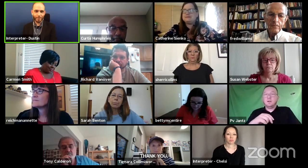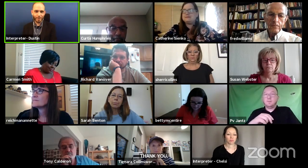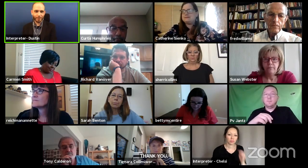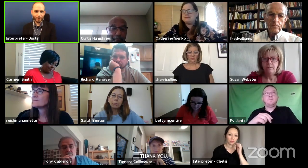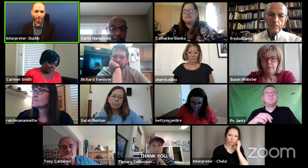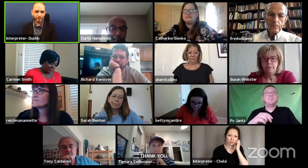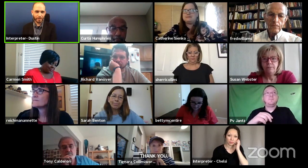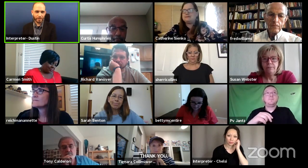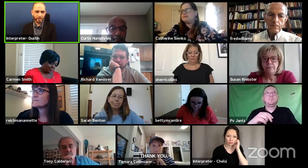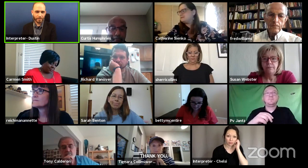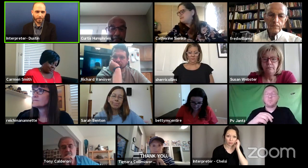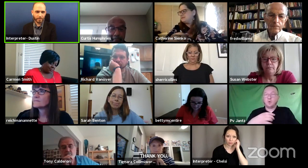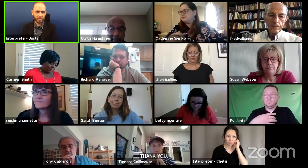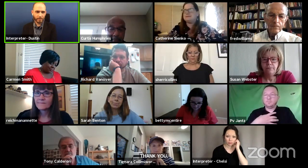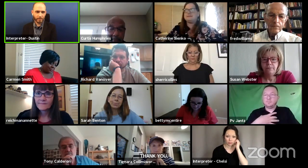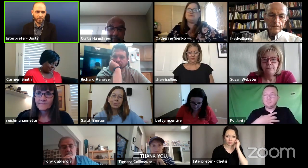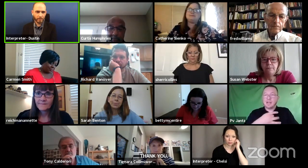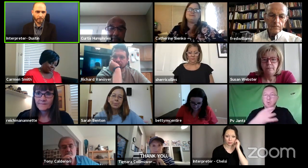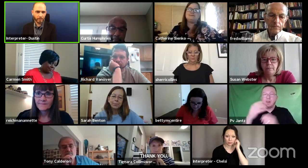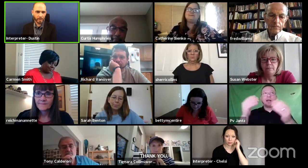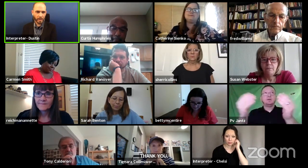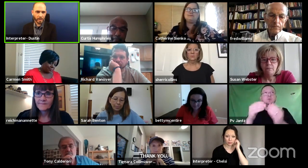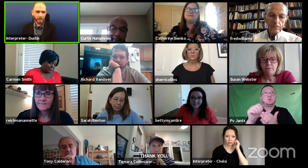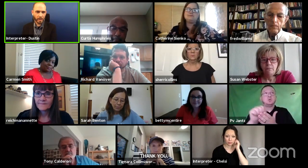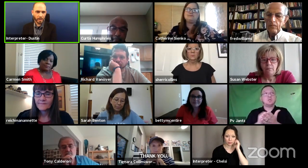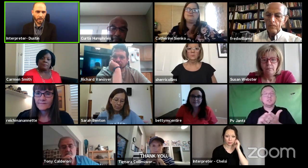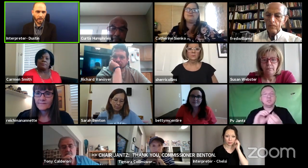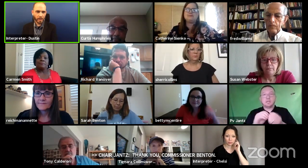Thank you, Commissioner Benton.